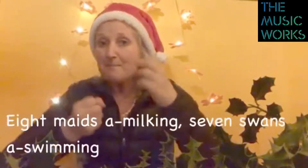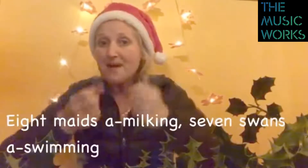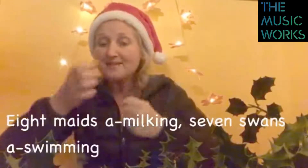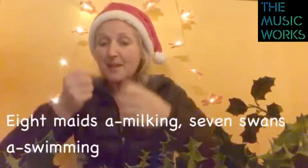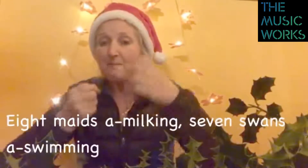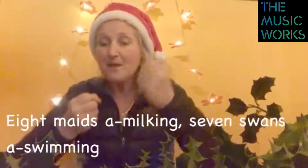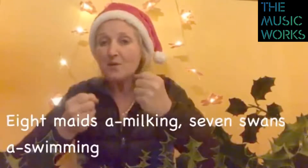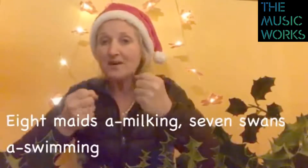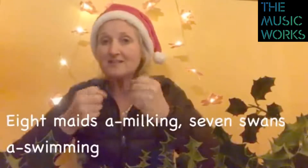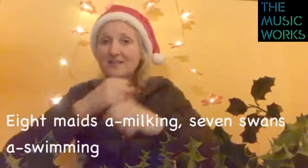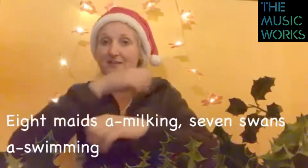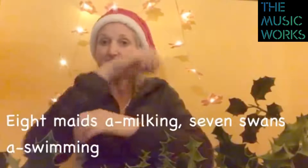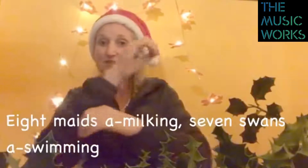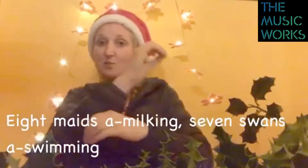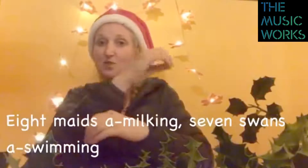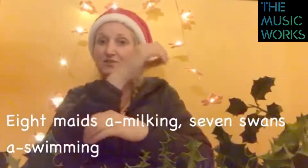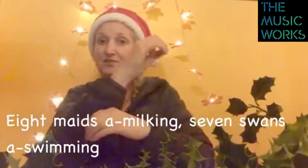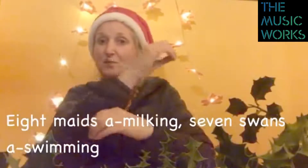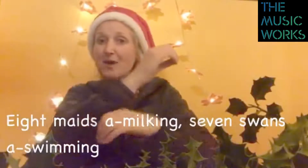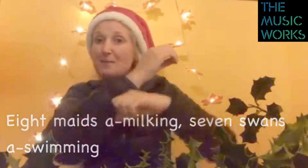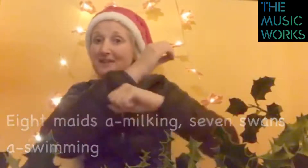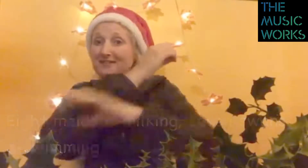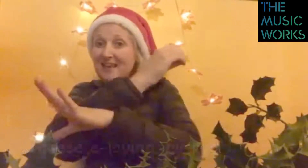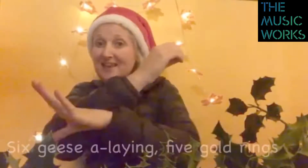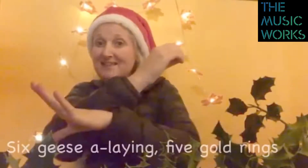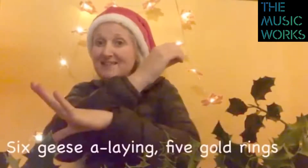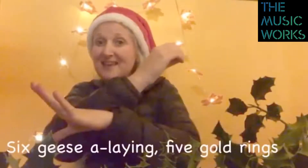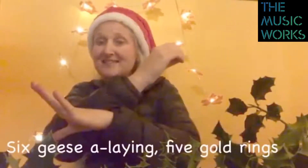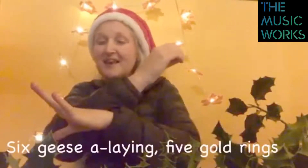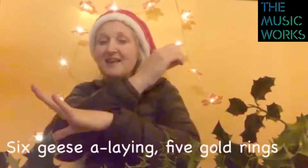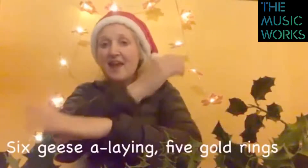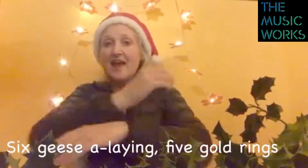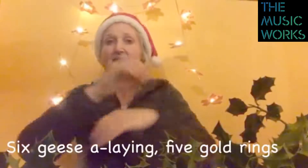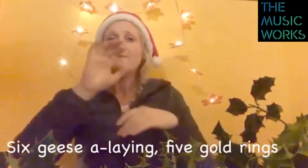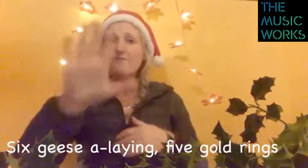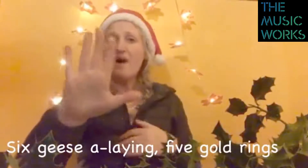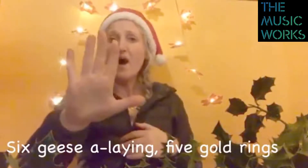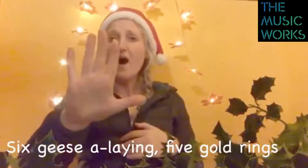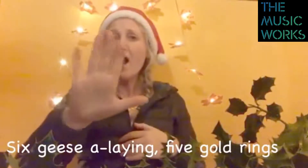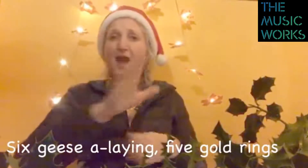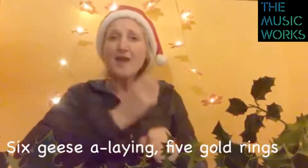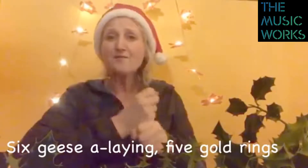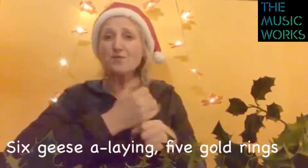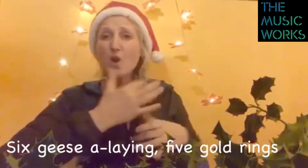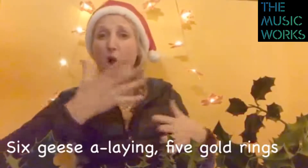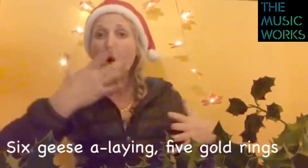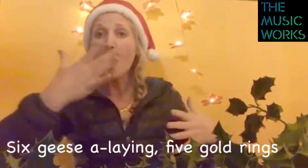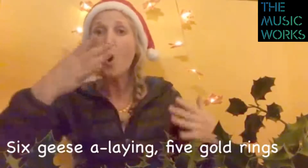maids are milking, seven swans are swimming, six geese are laying, five gold